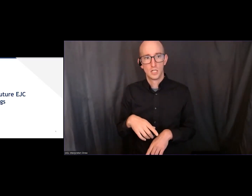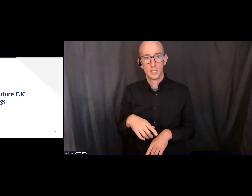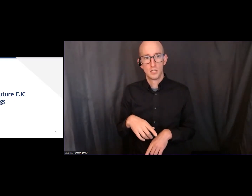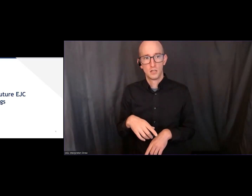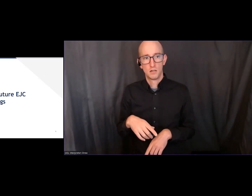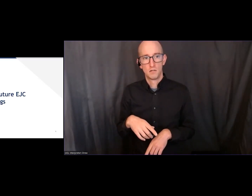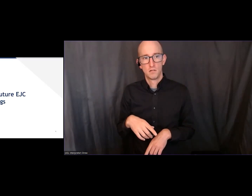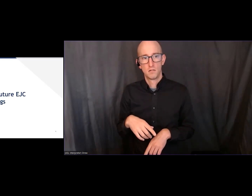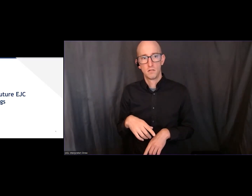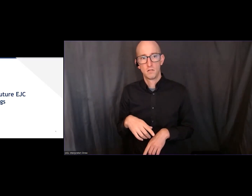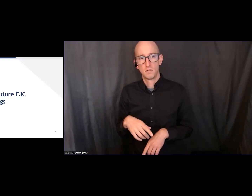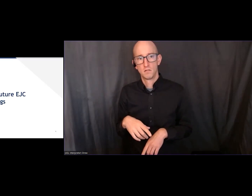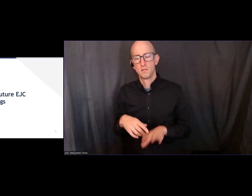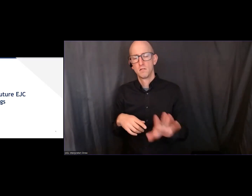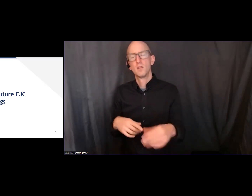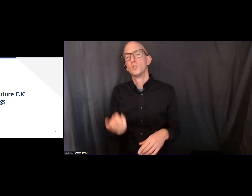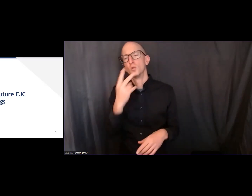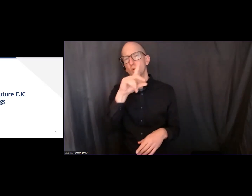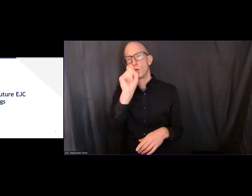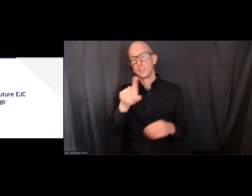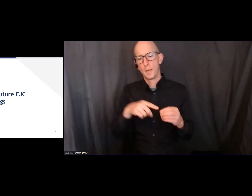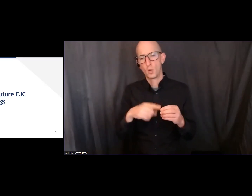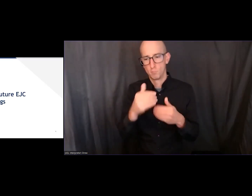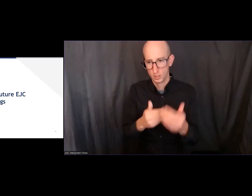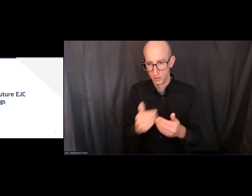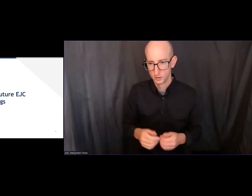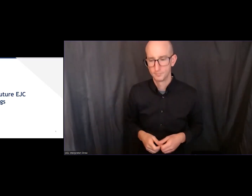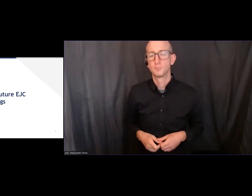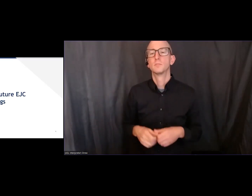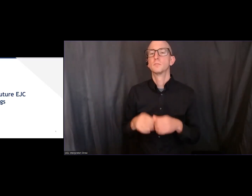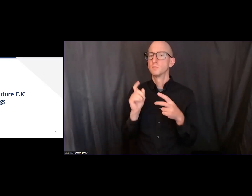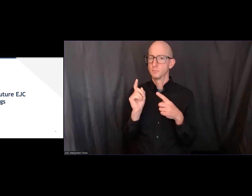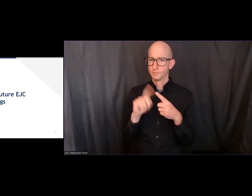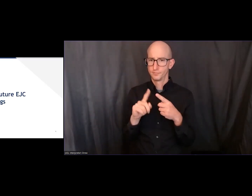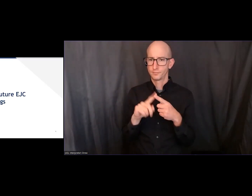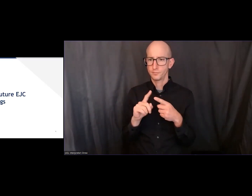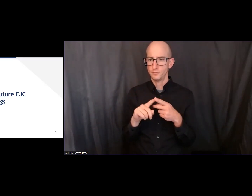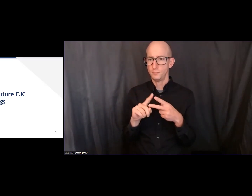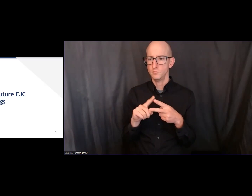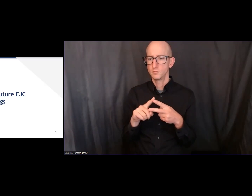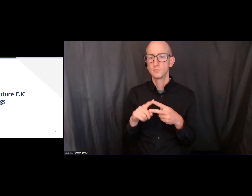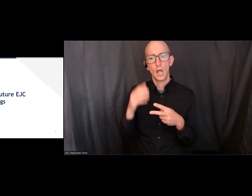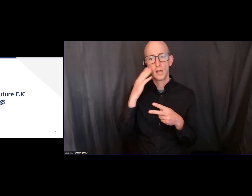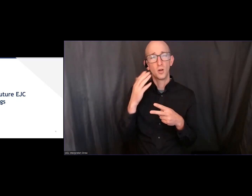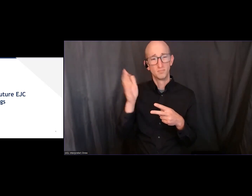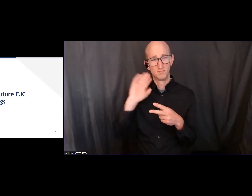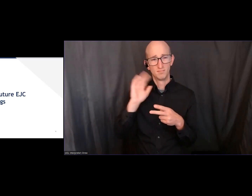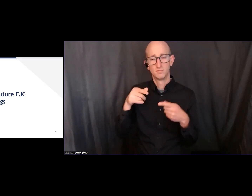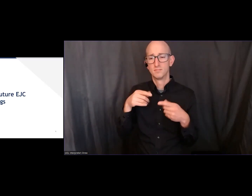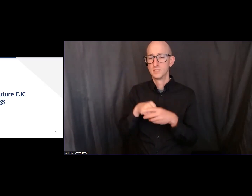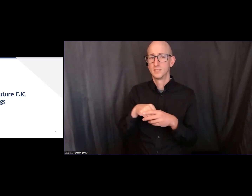two just process questions. One is just, I know originally in the roadmap law,